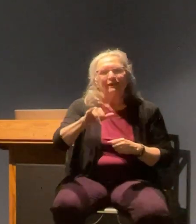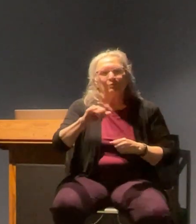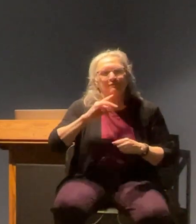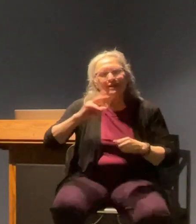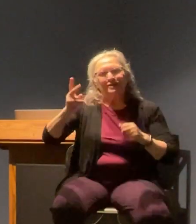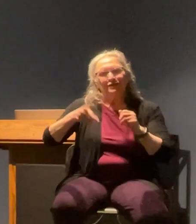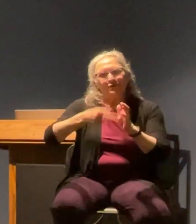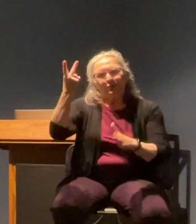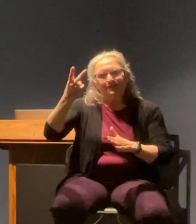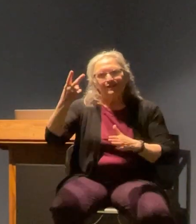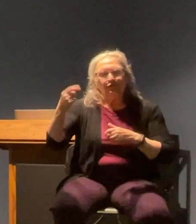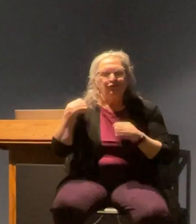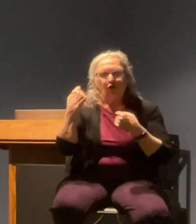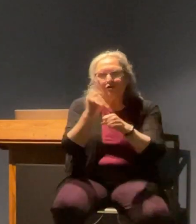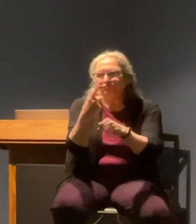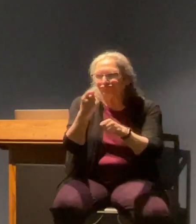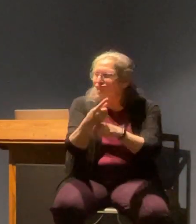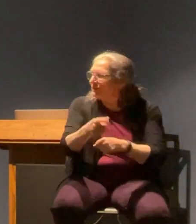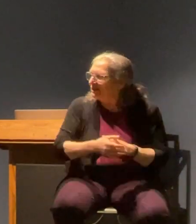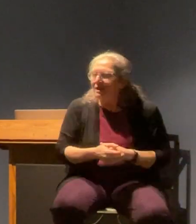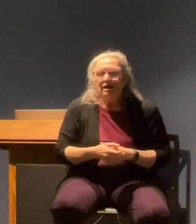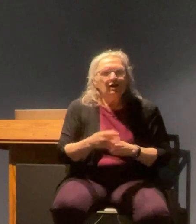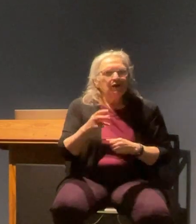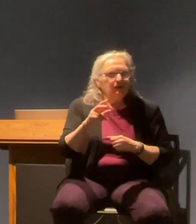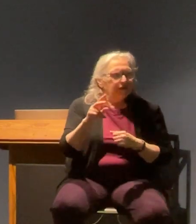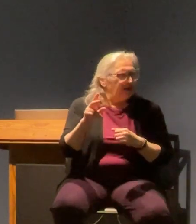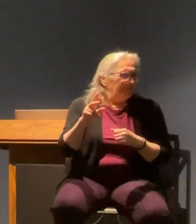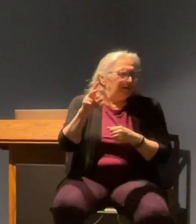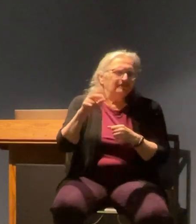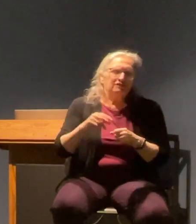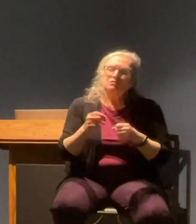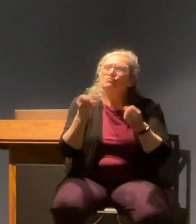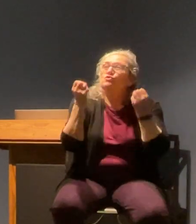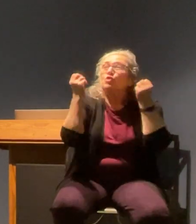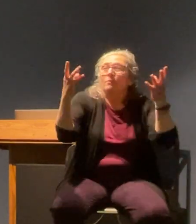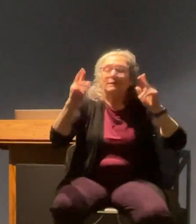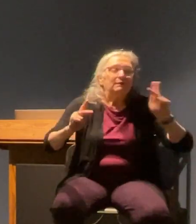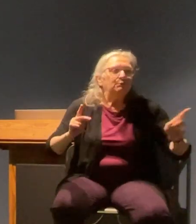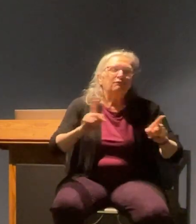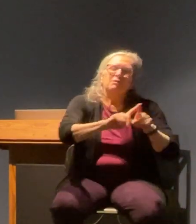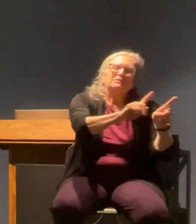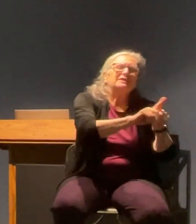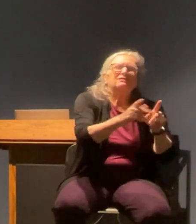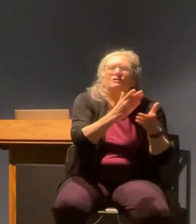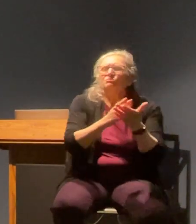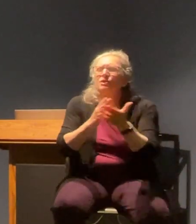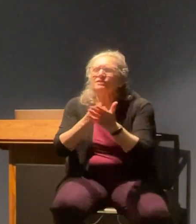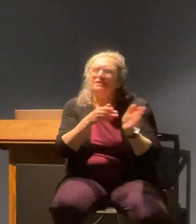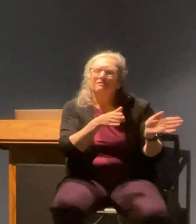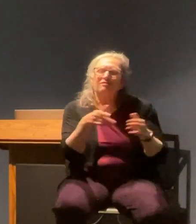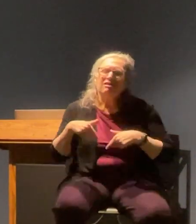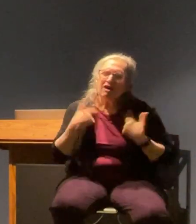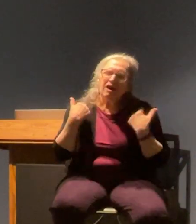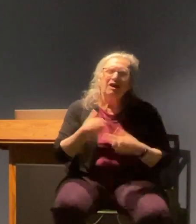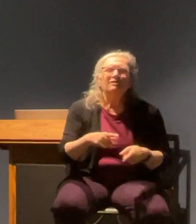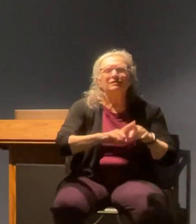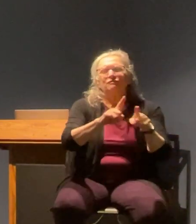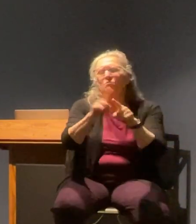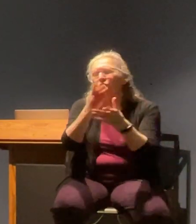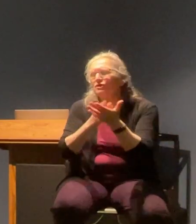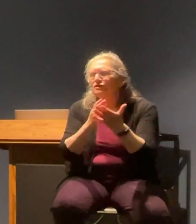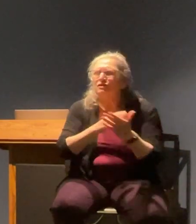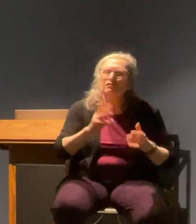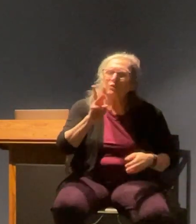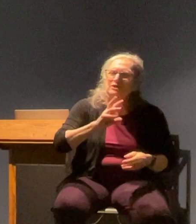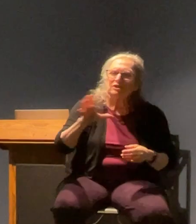over 430 people present from different walks of life, different parts of Westchester, commissioners to senators, right, name it, they were